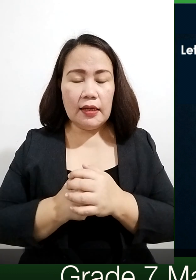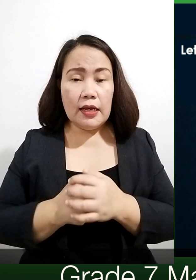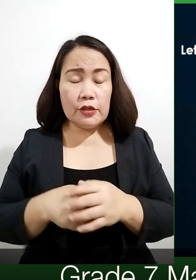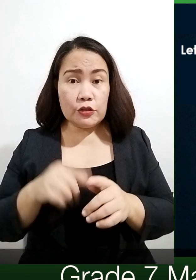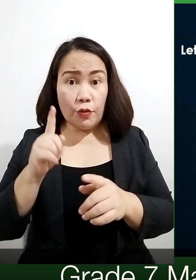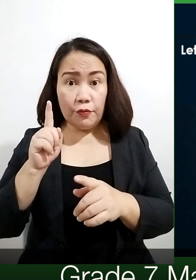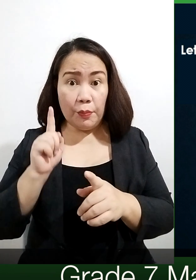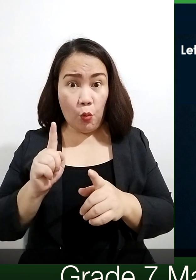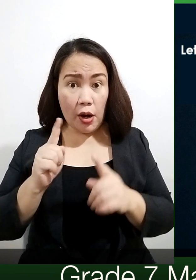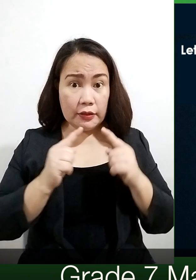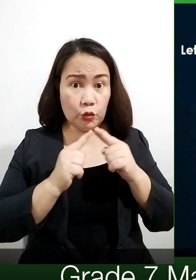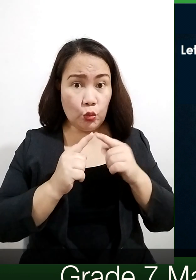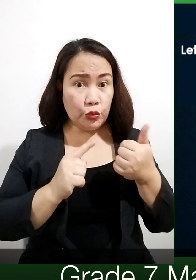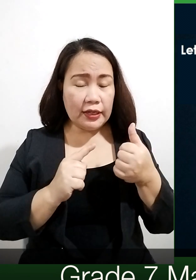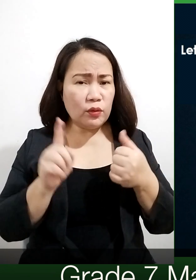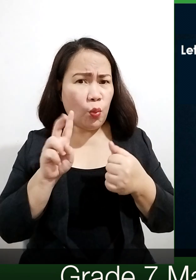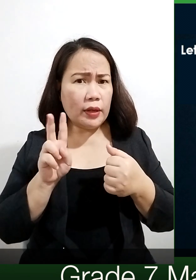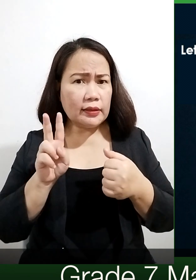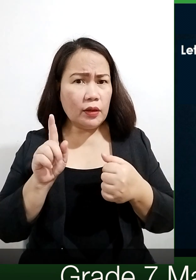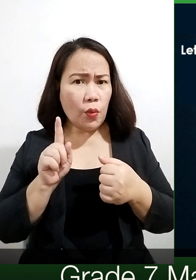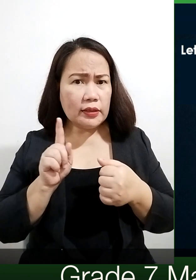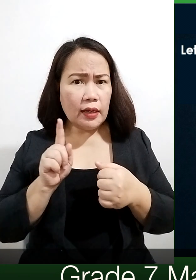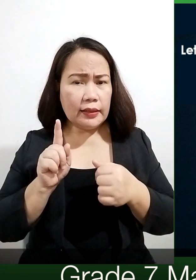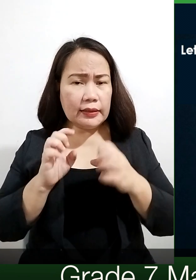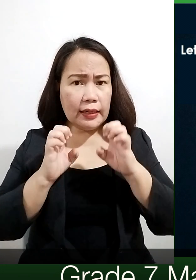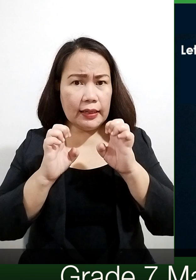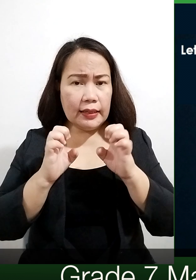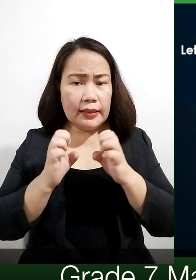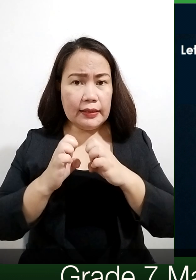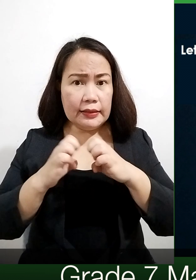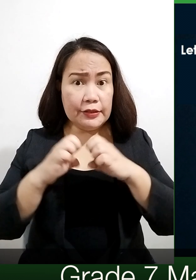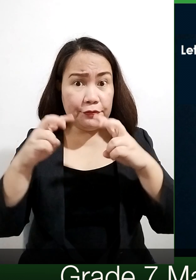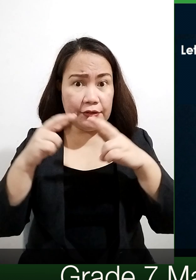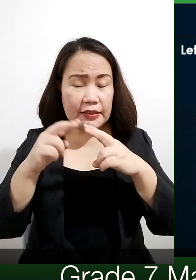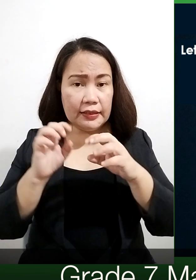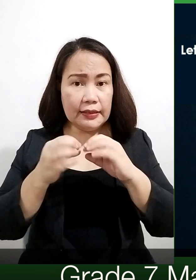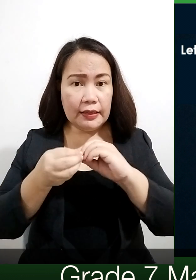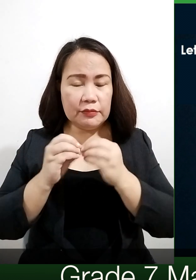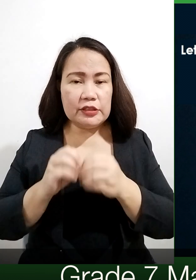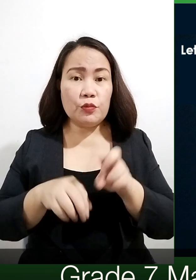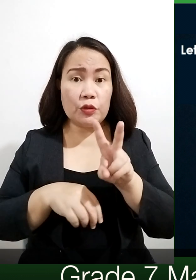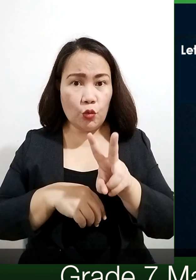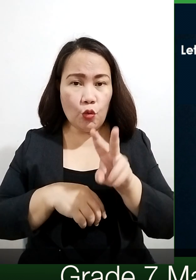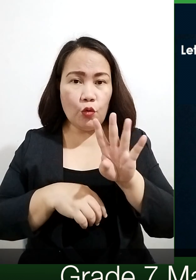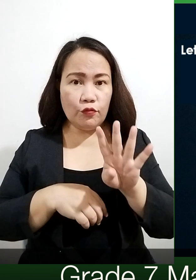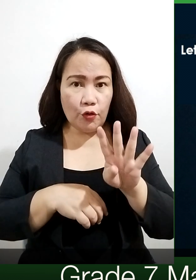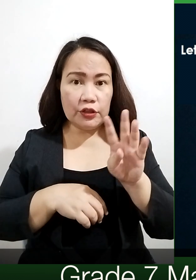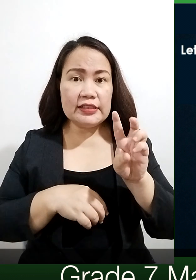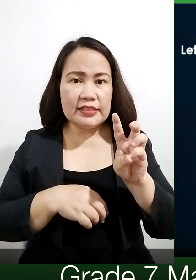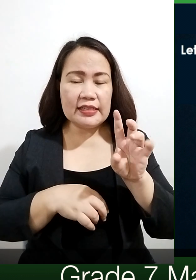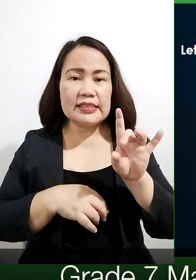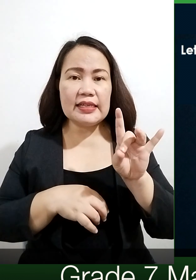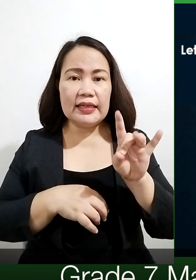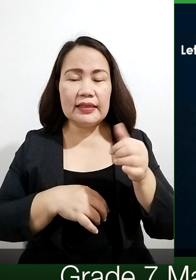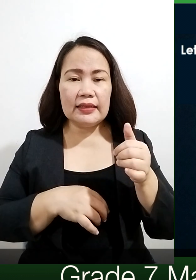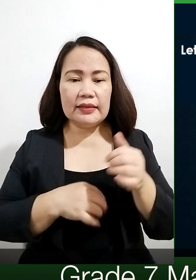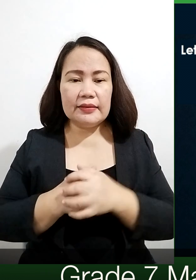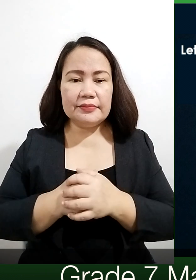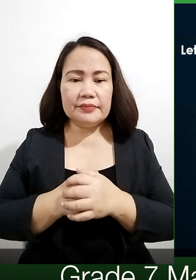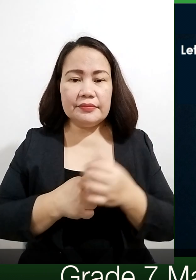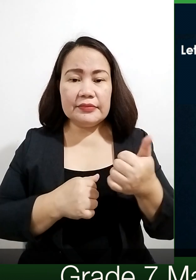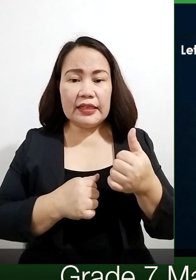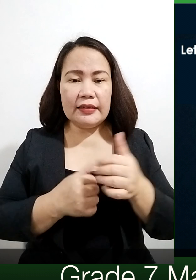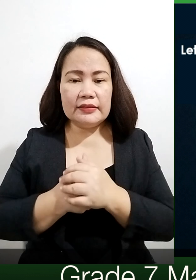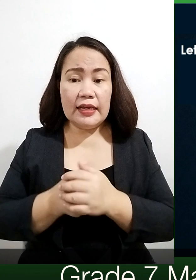So, even numbers from 1 to 10. So, simula sa 1 hanggang 10, what are the even numbers? So, we have 2, 4,